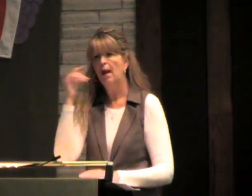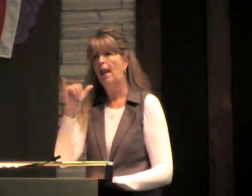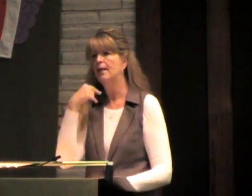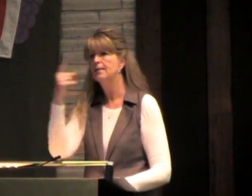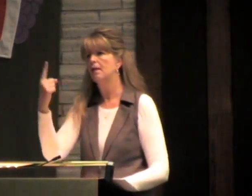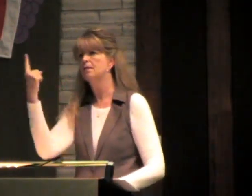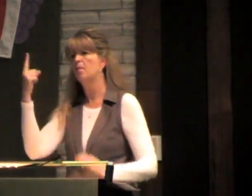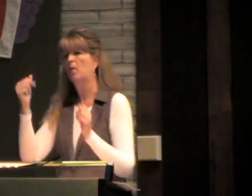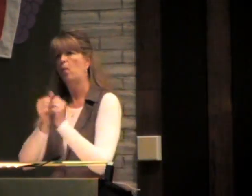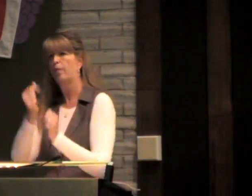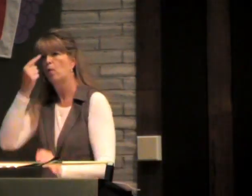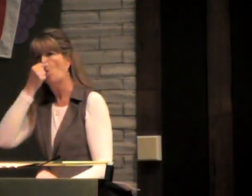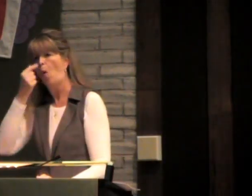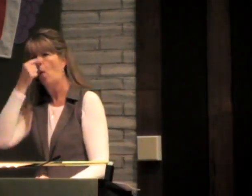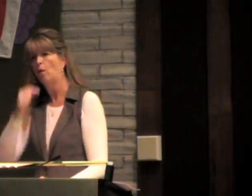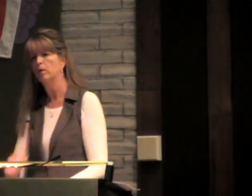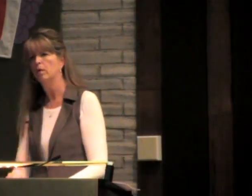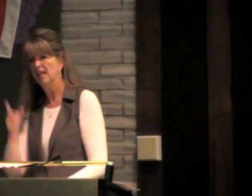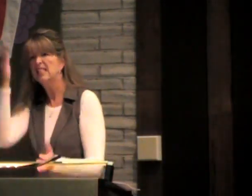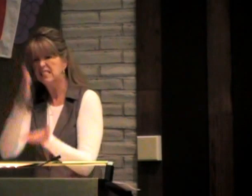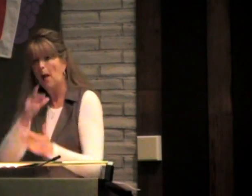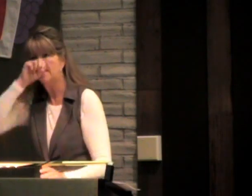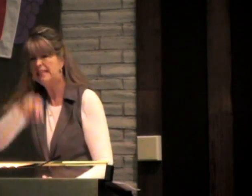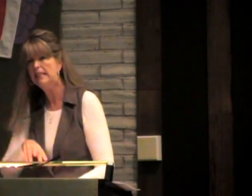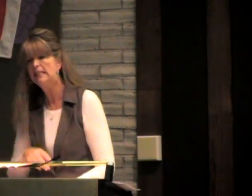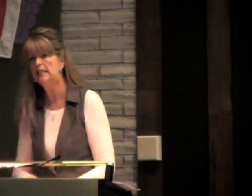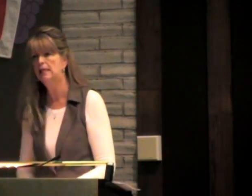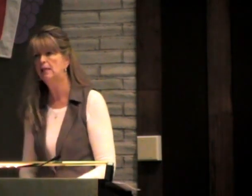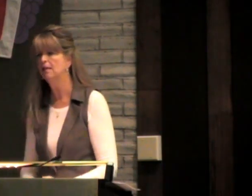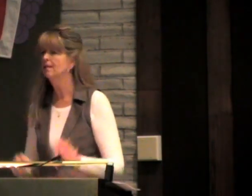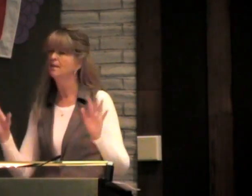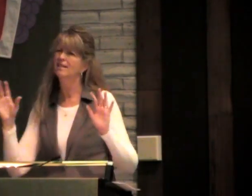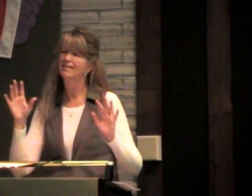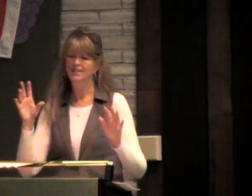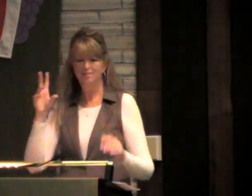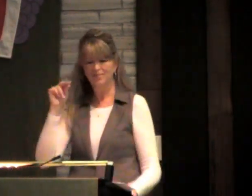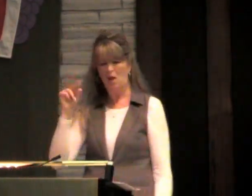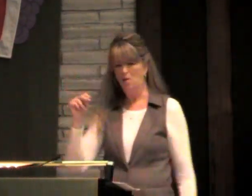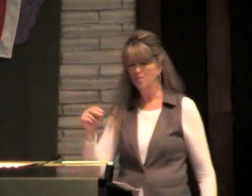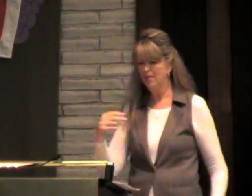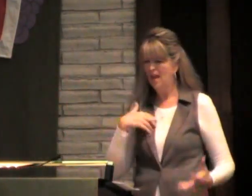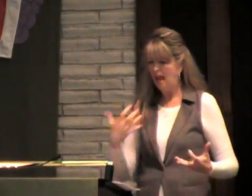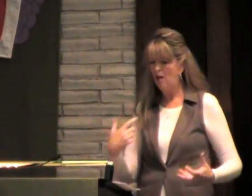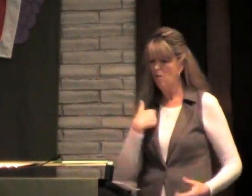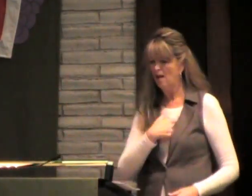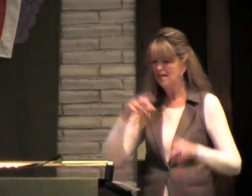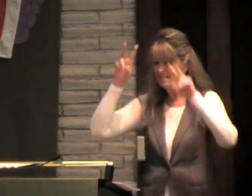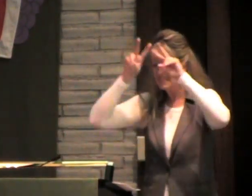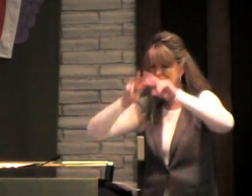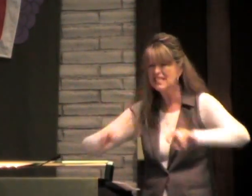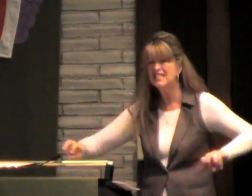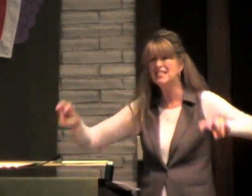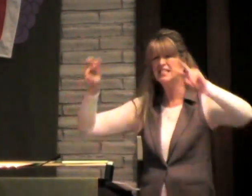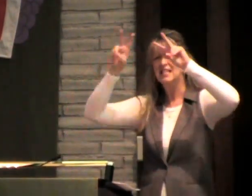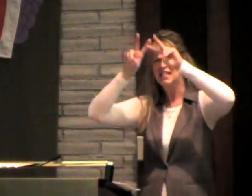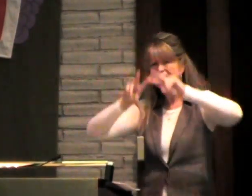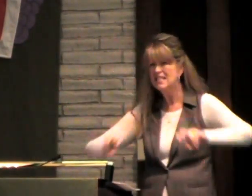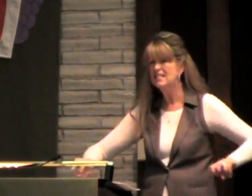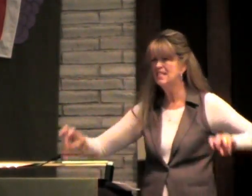You can put a halt to anxiety, but think about it. If you've got a cold, can you stop your nose from running